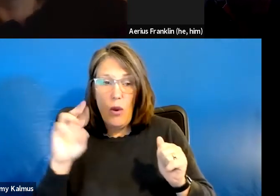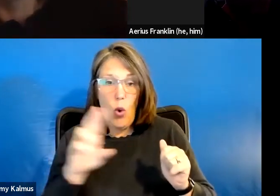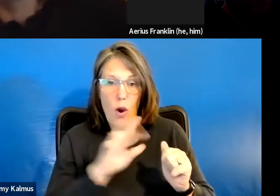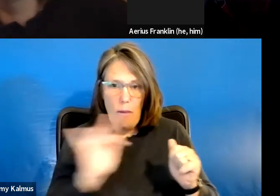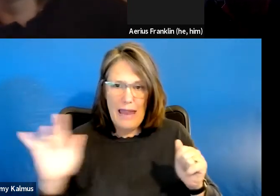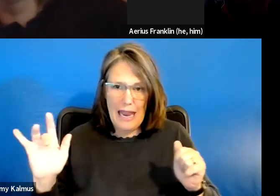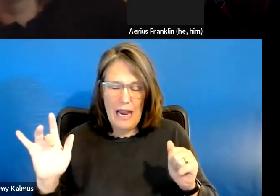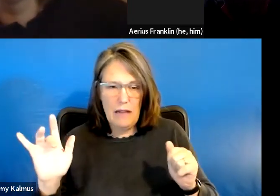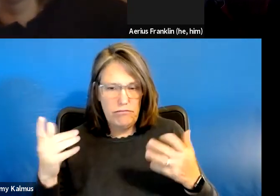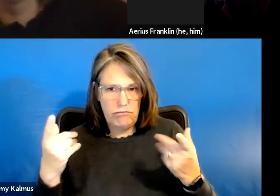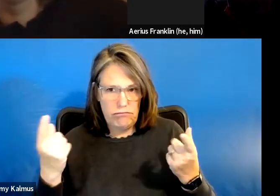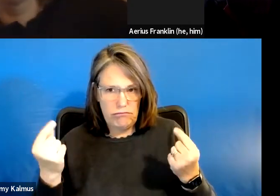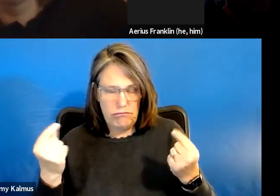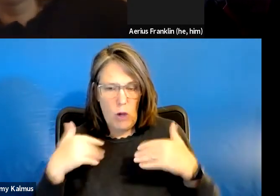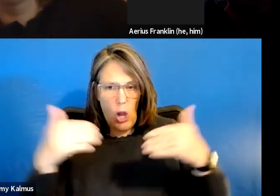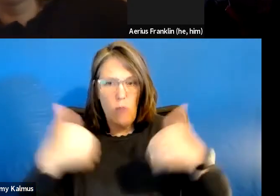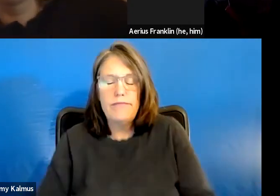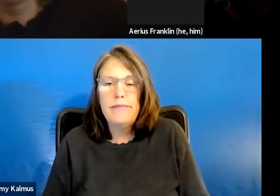blank. Go.